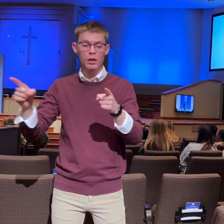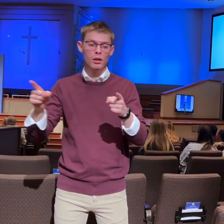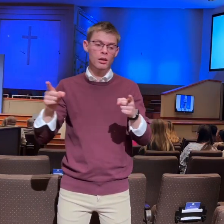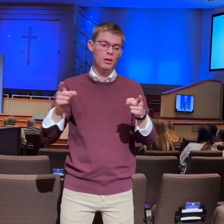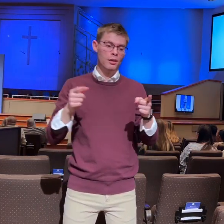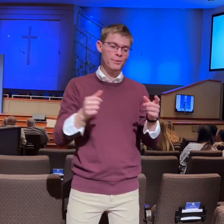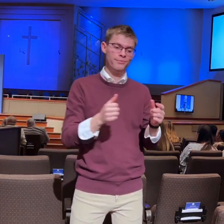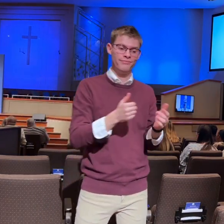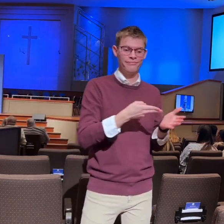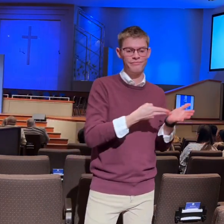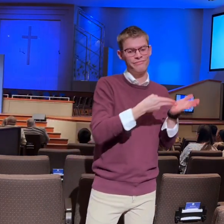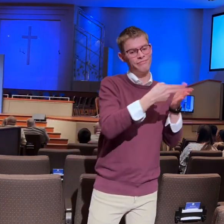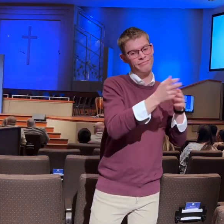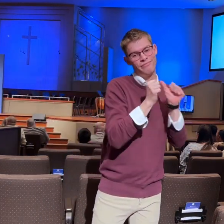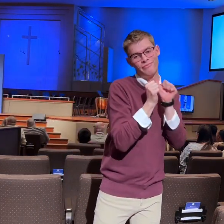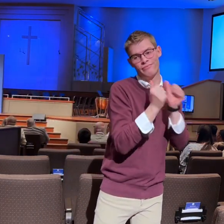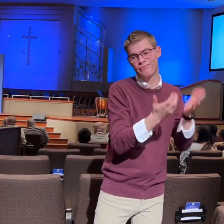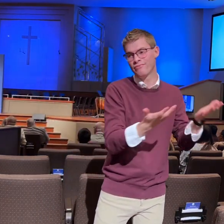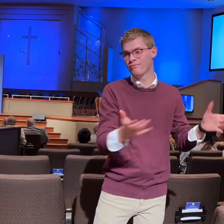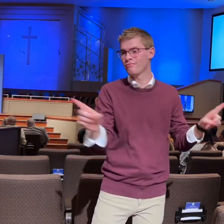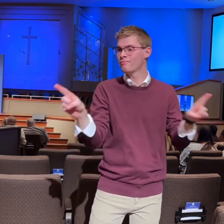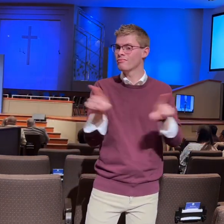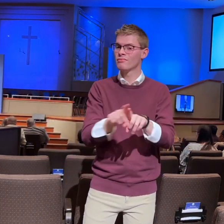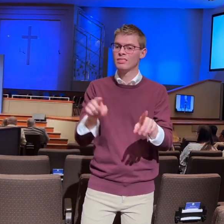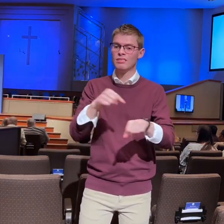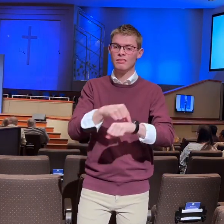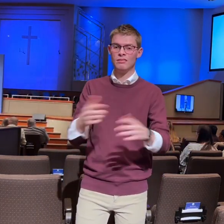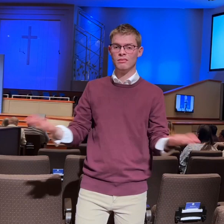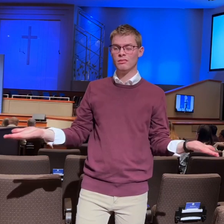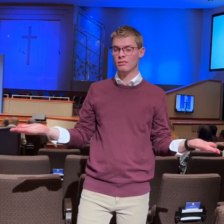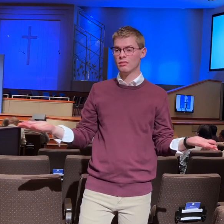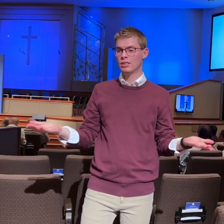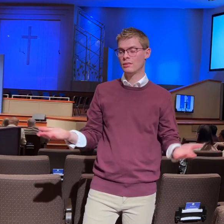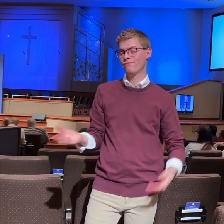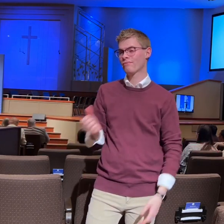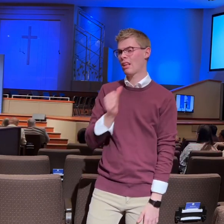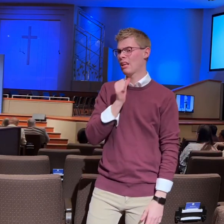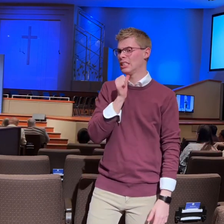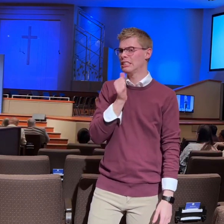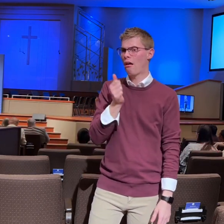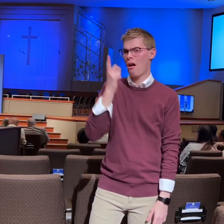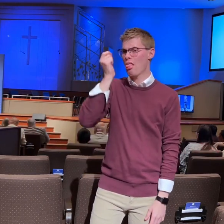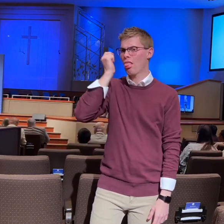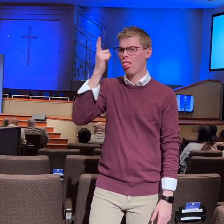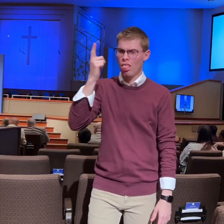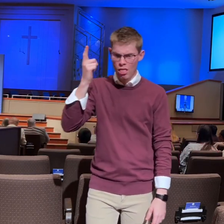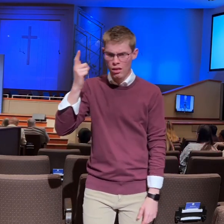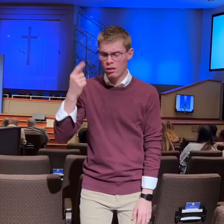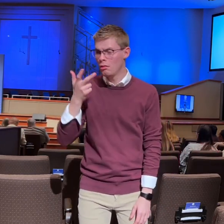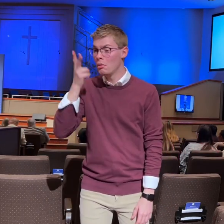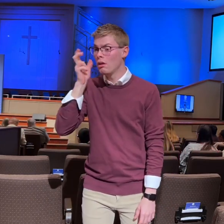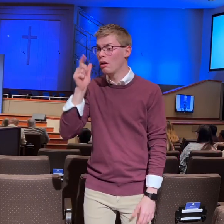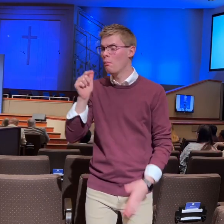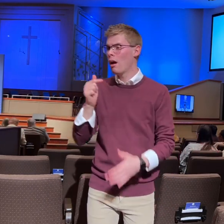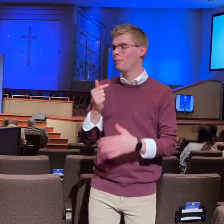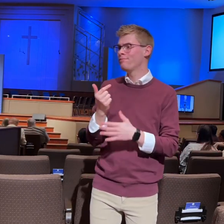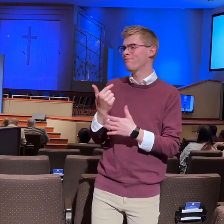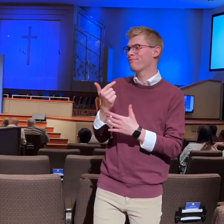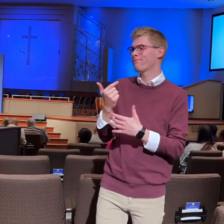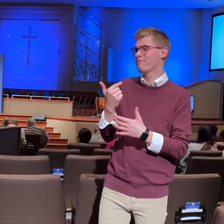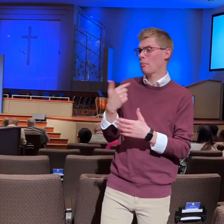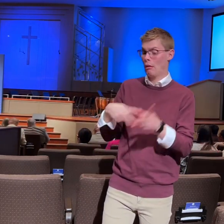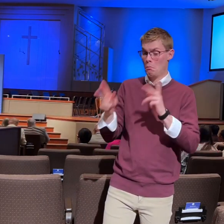truth denied. And so it really in some ways should not shock us when we hear about modern day apostates because